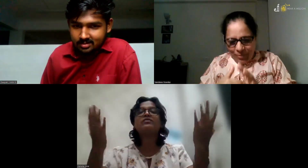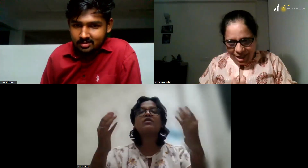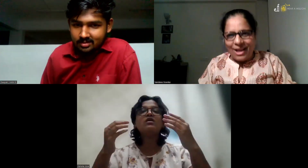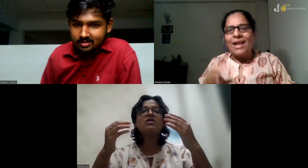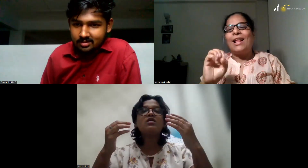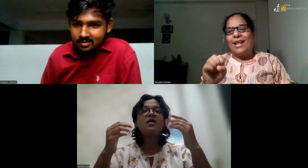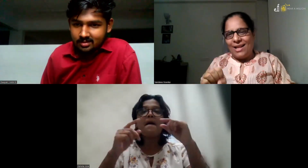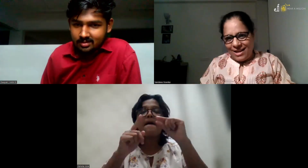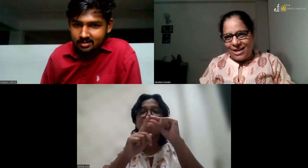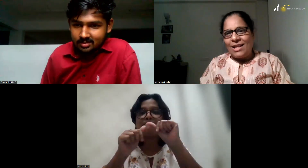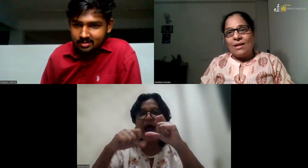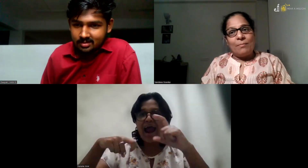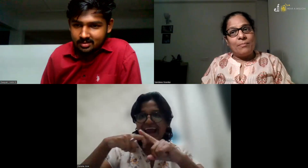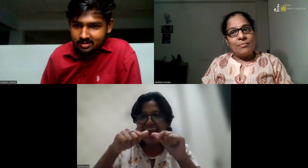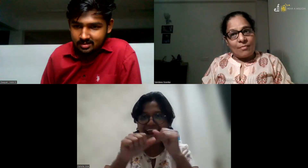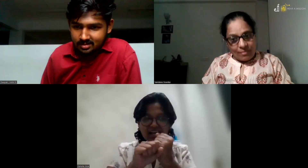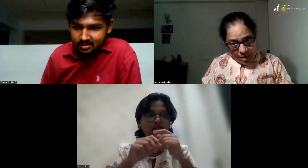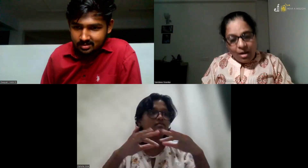Oh yeah, so still right.